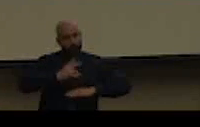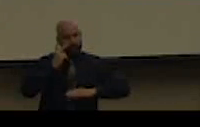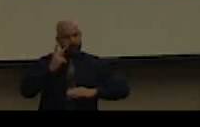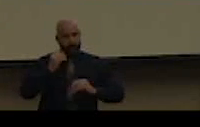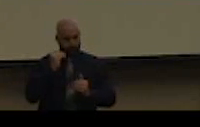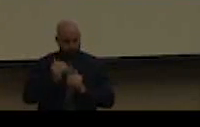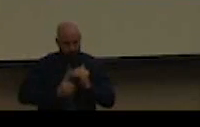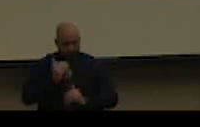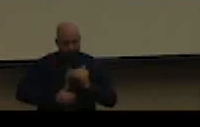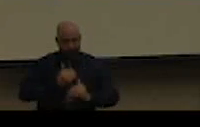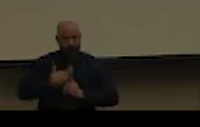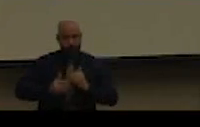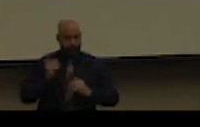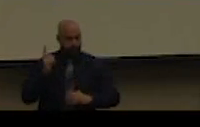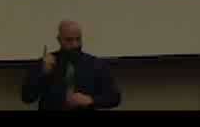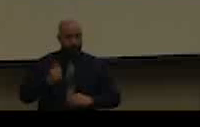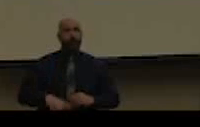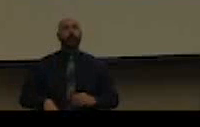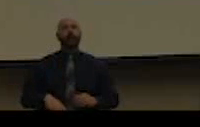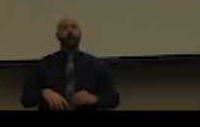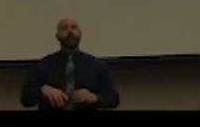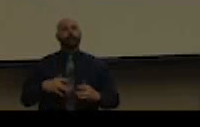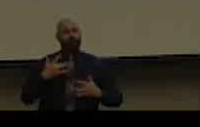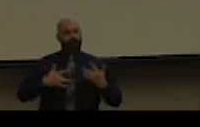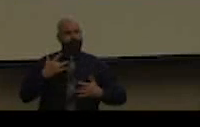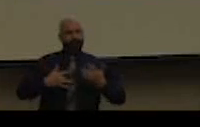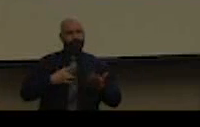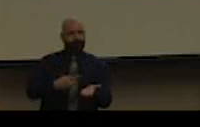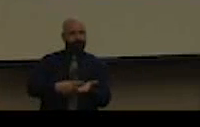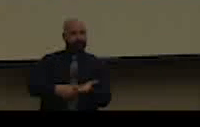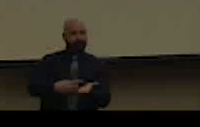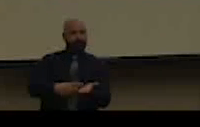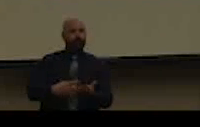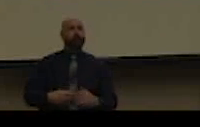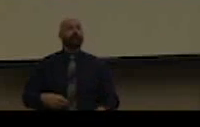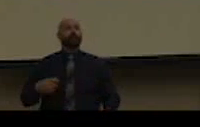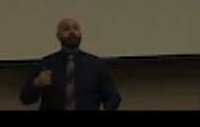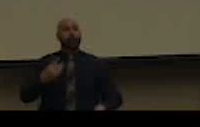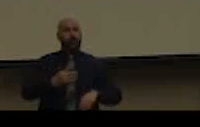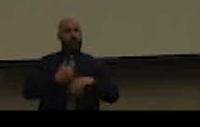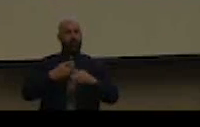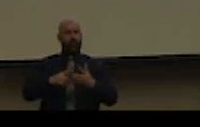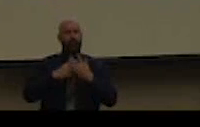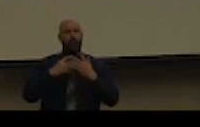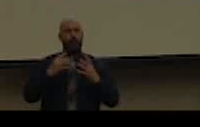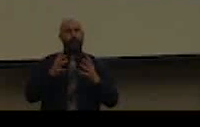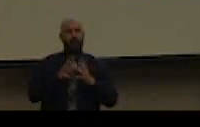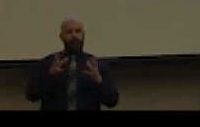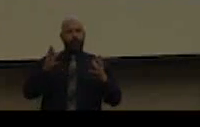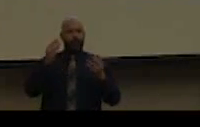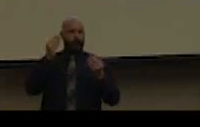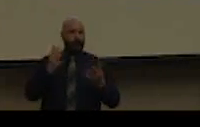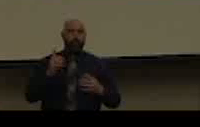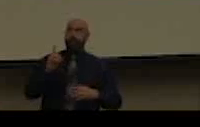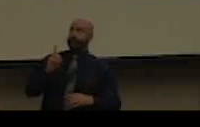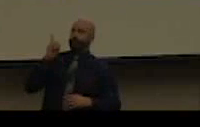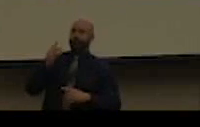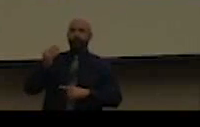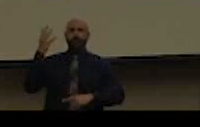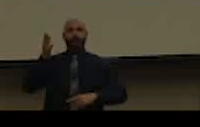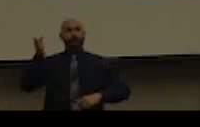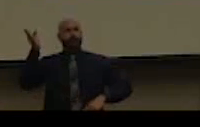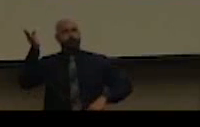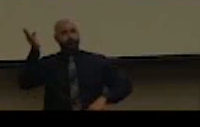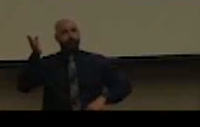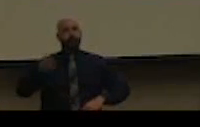discussion. I'll tell you at the outset, there's a decent amount of information in the presentation today. I hope that this is a dialogue,